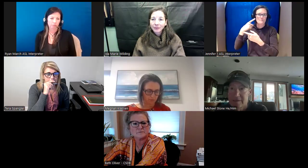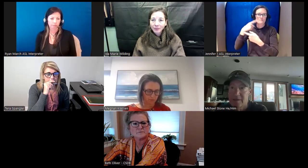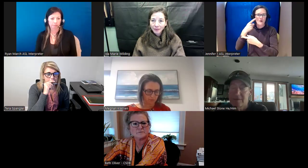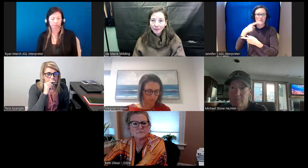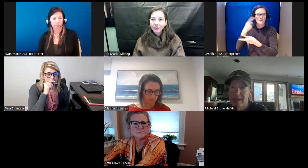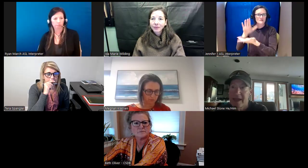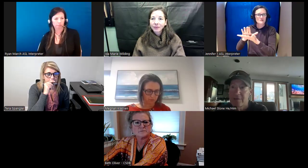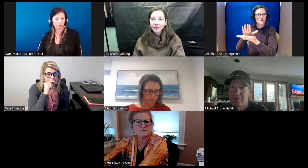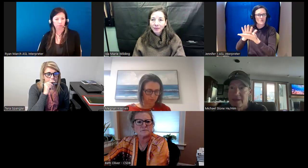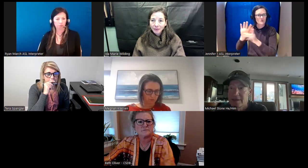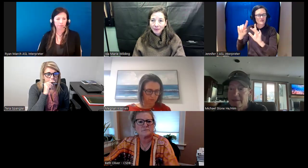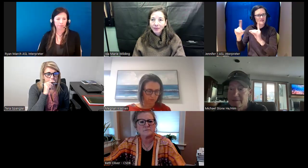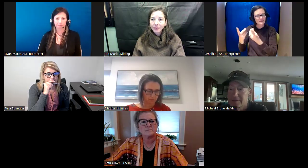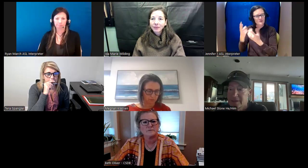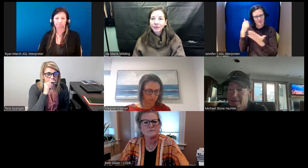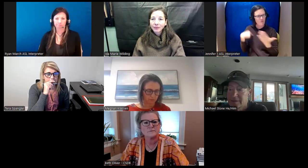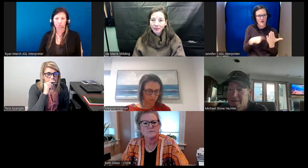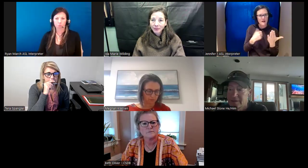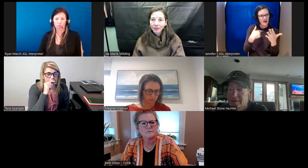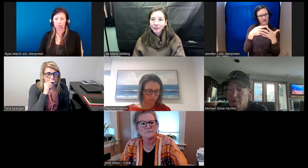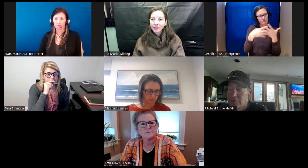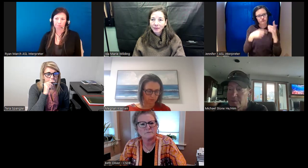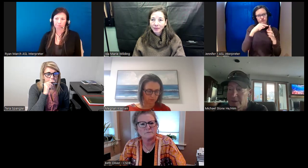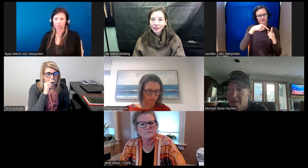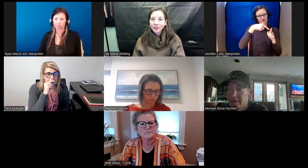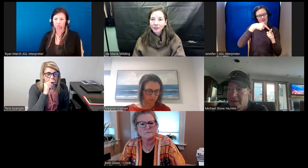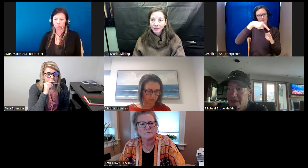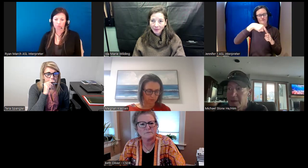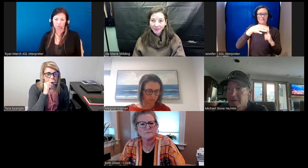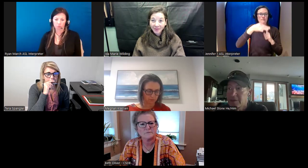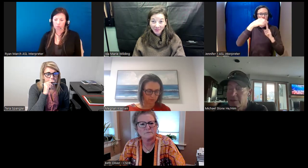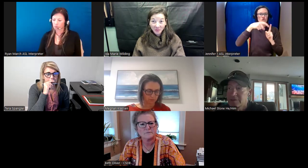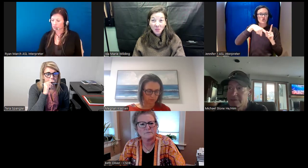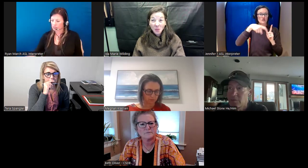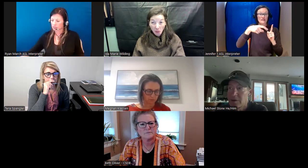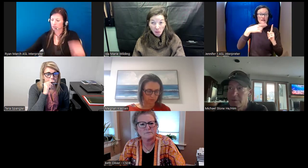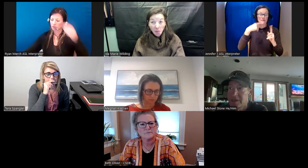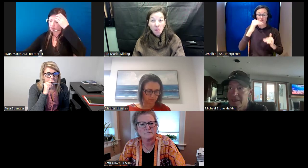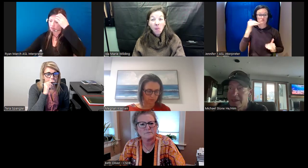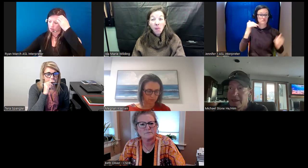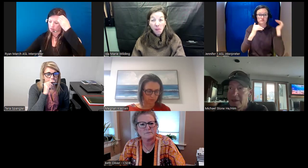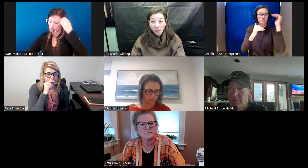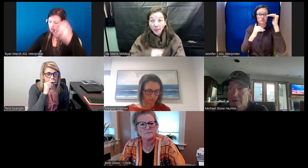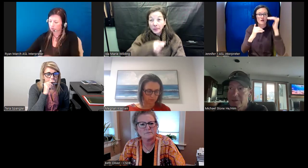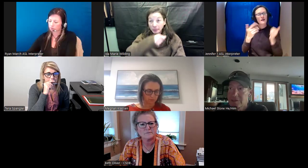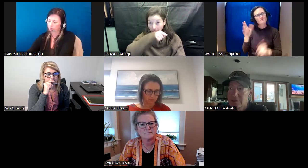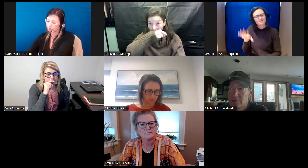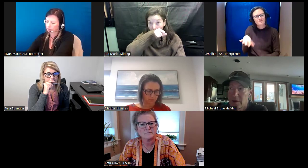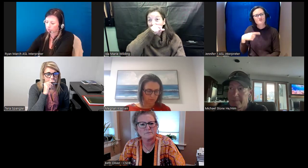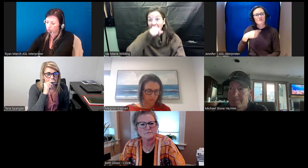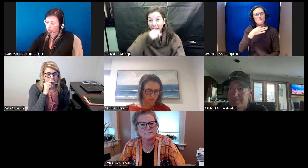and that we have, and not over and beyond. But I'd be curious to see what it would take for